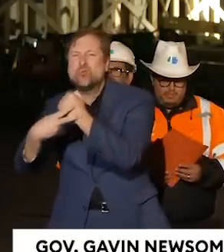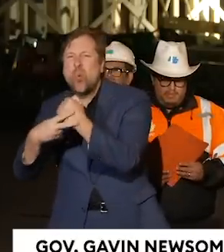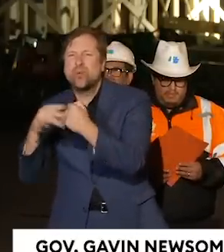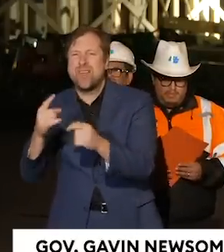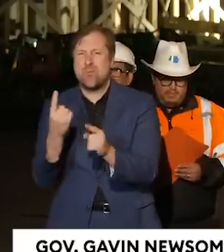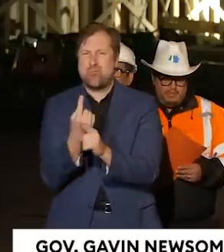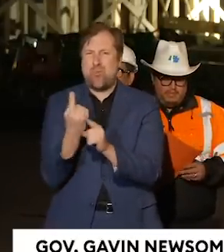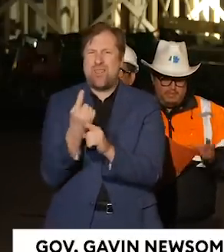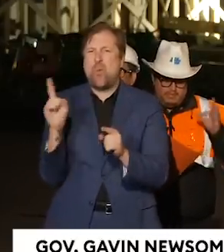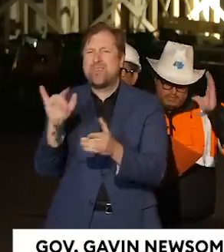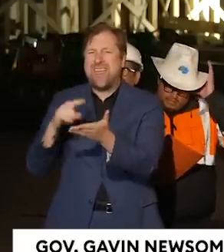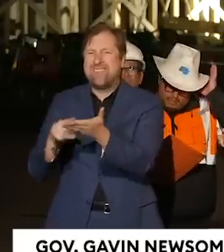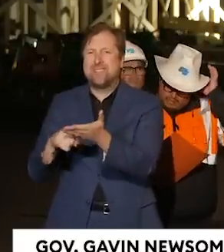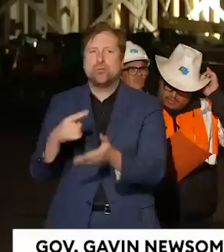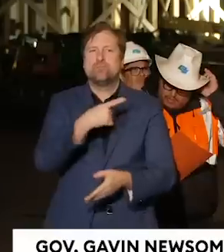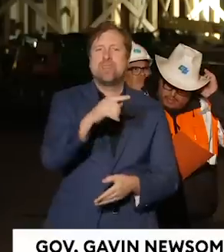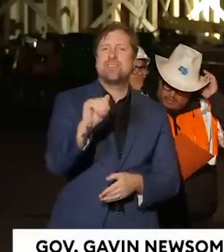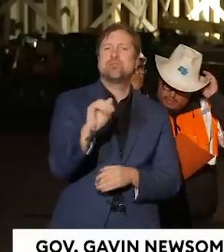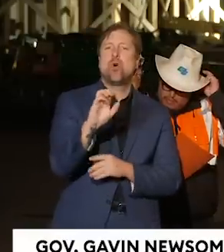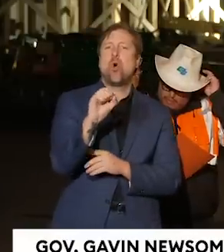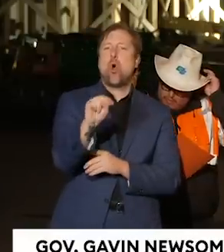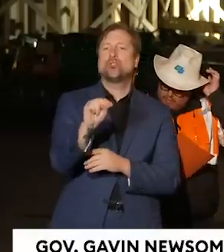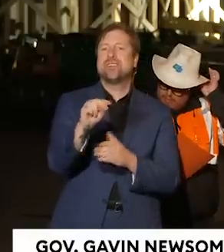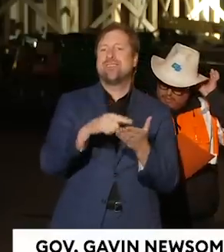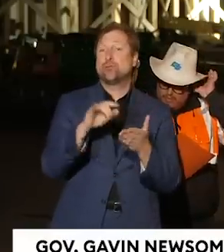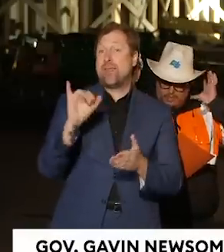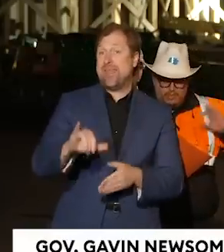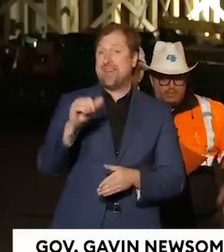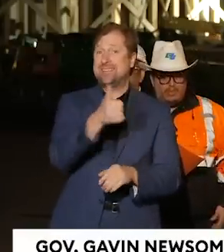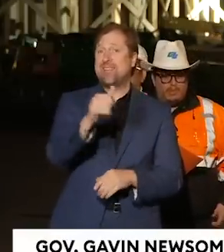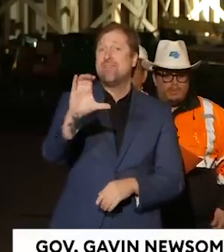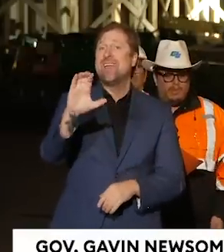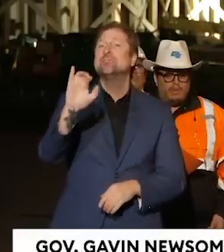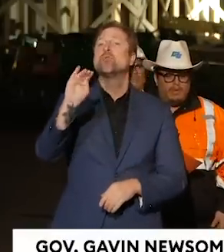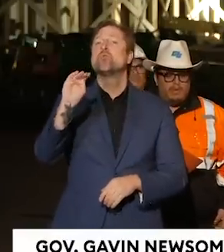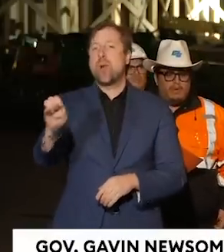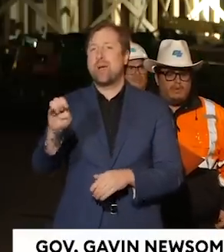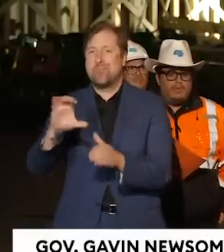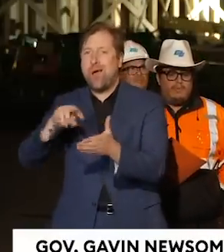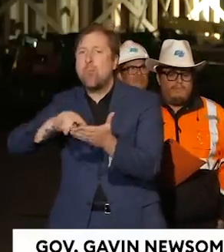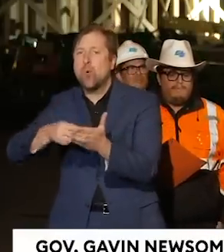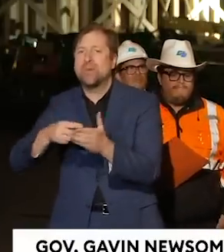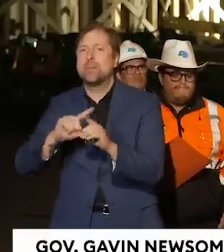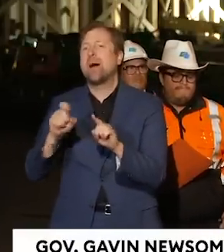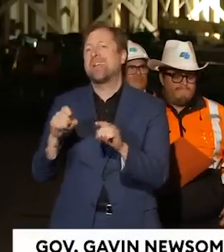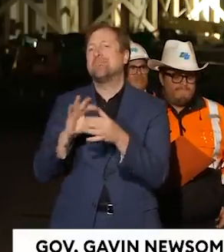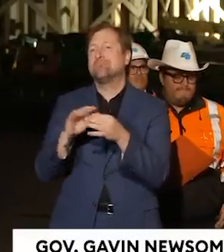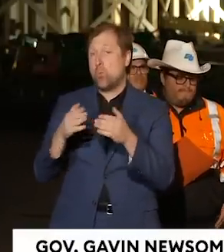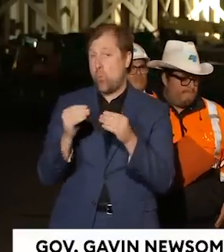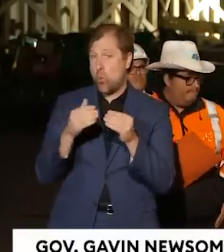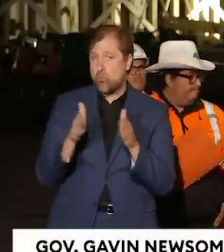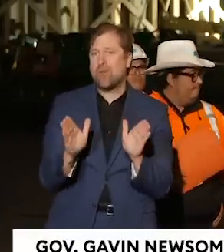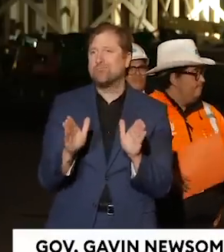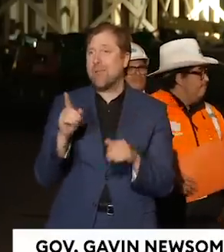where is? I mean, it's an arson investigation, so it was a crime. It was an act of malice. But let me go more broadly. As you